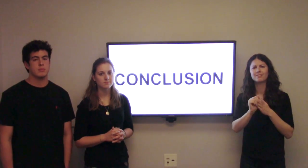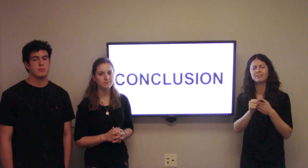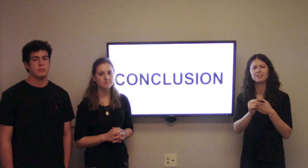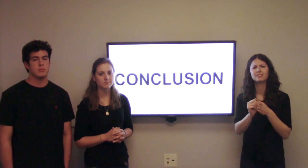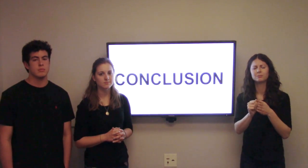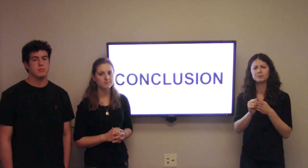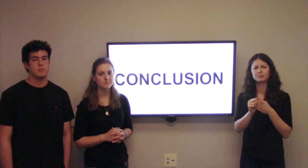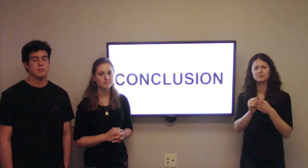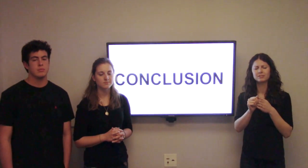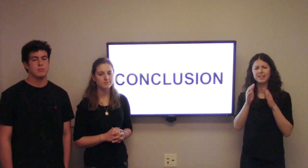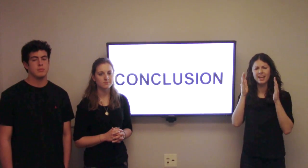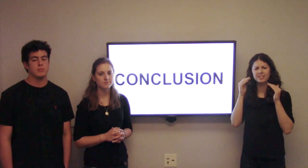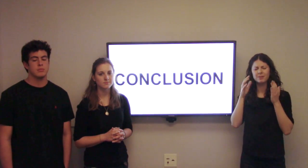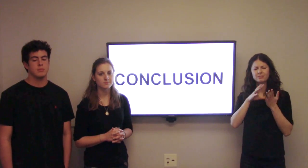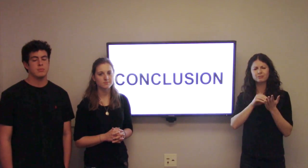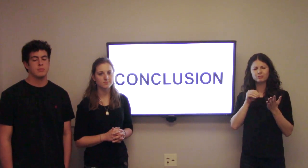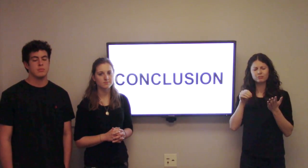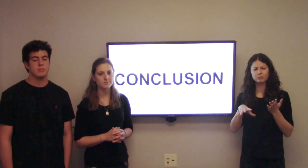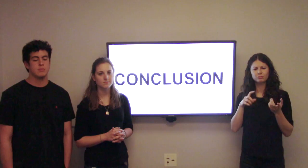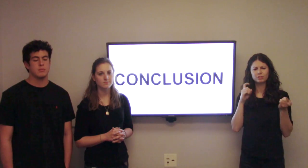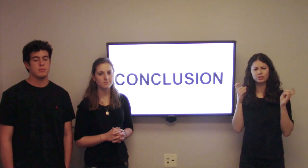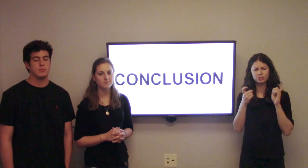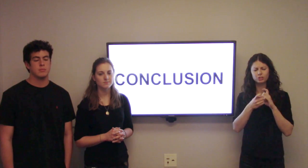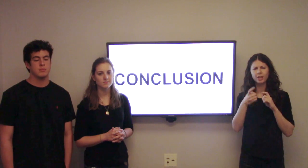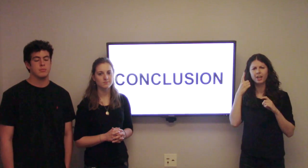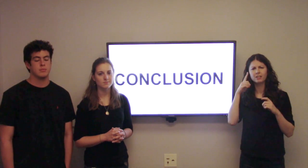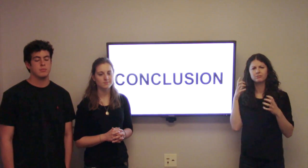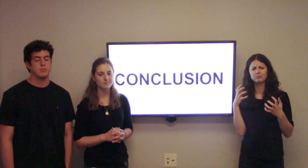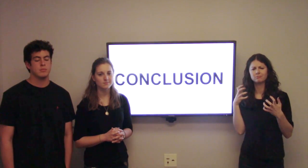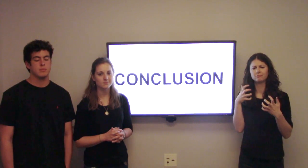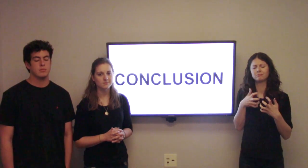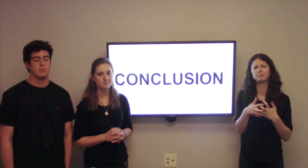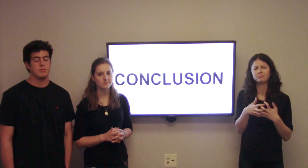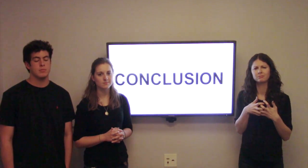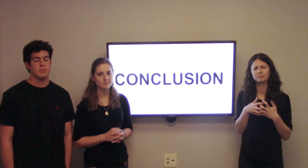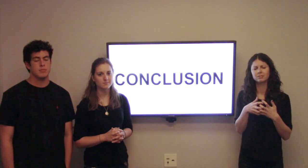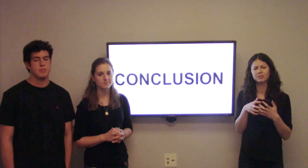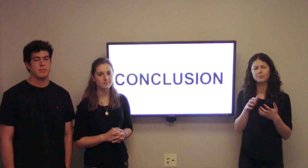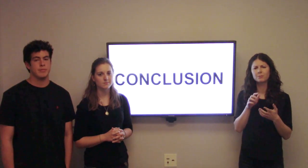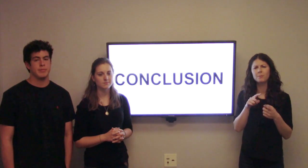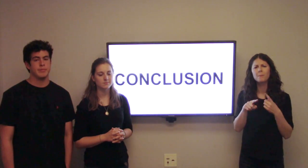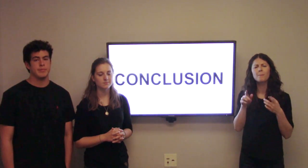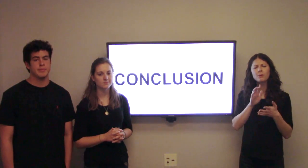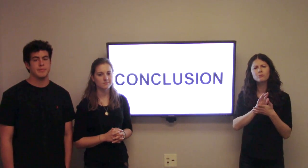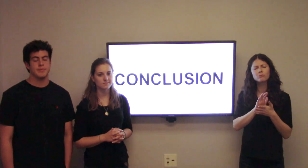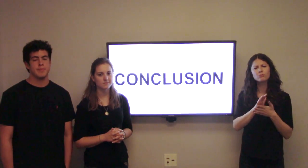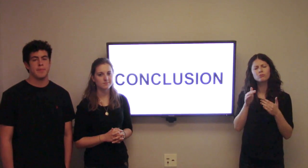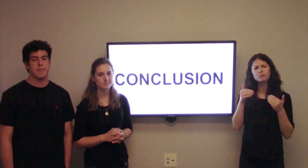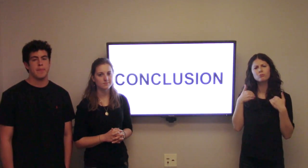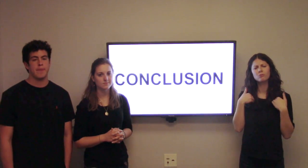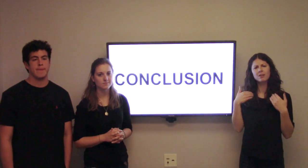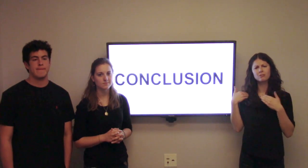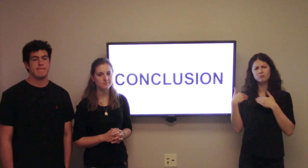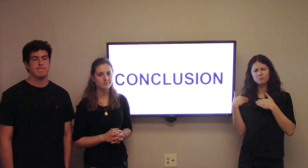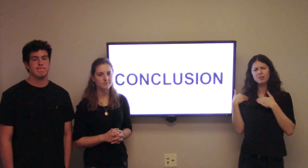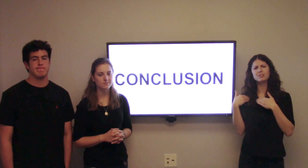The second thing is that the educational system is not flexible. It expects students to adapt to their school environments. But schools really have